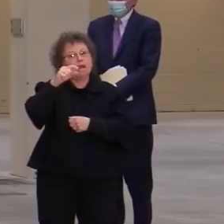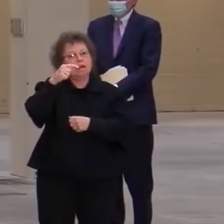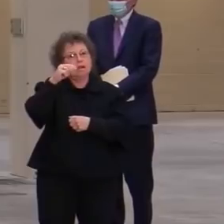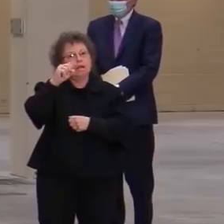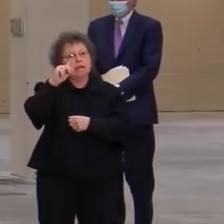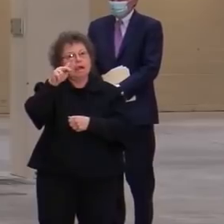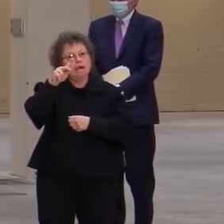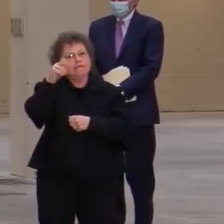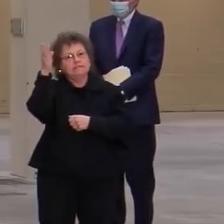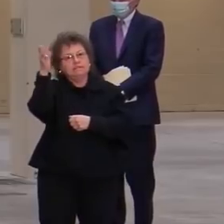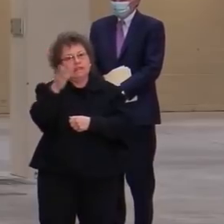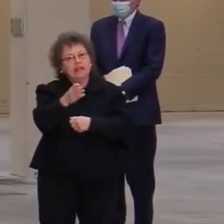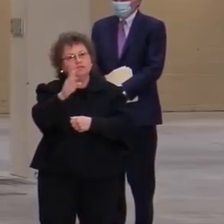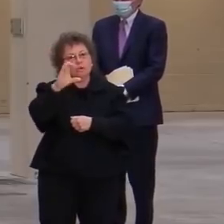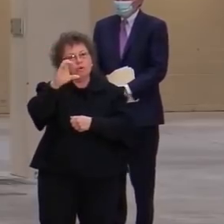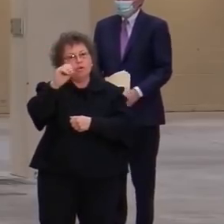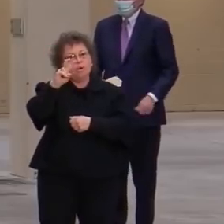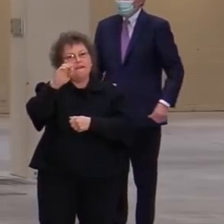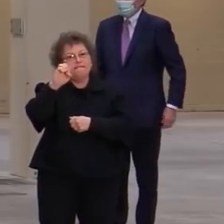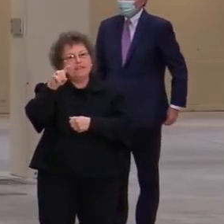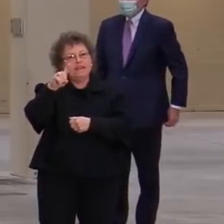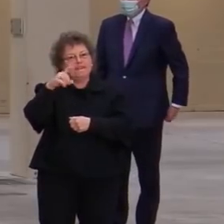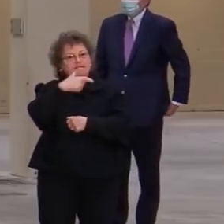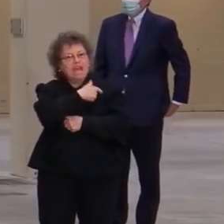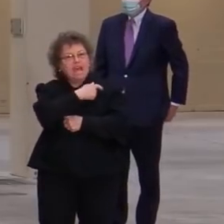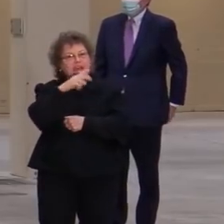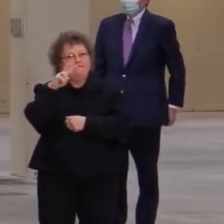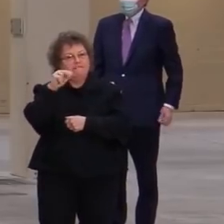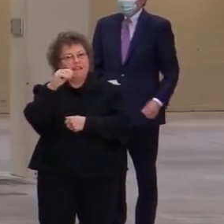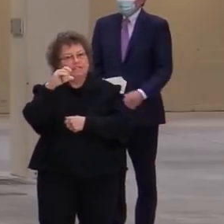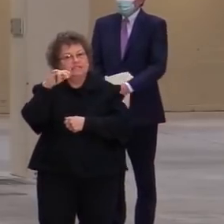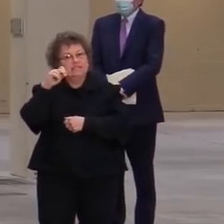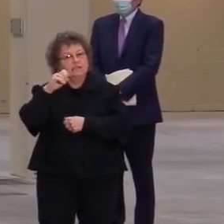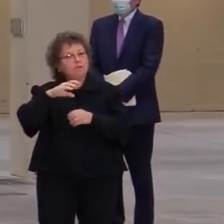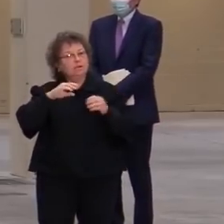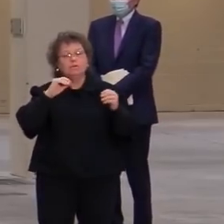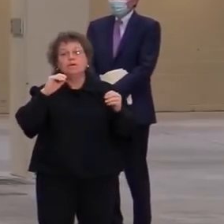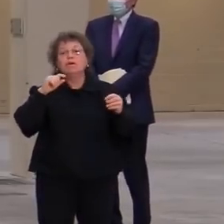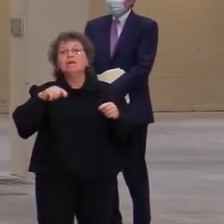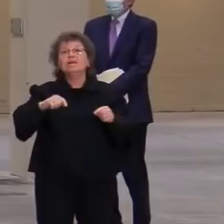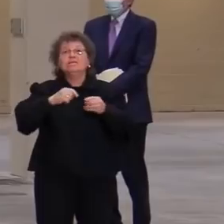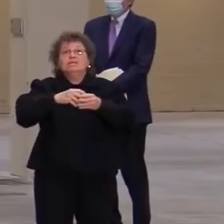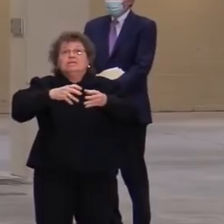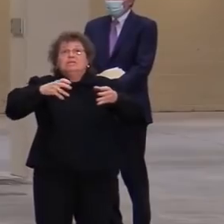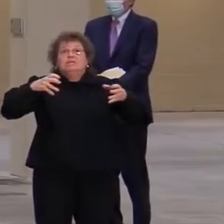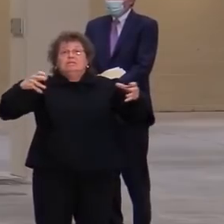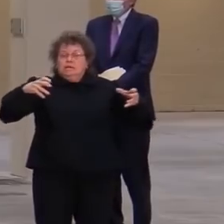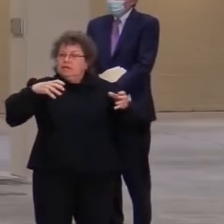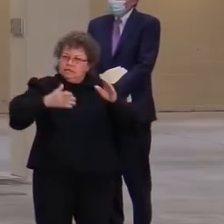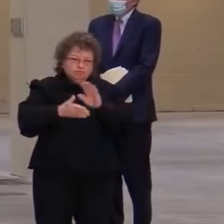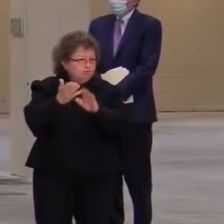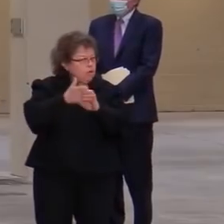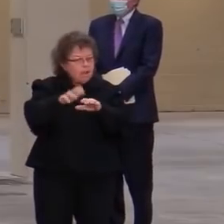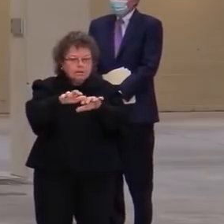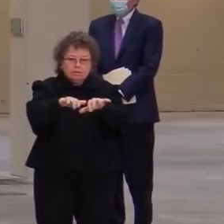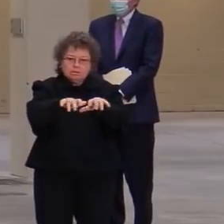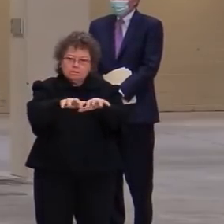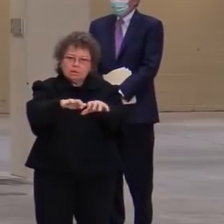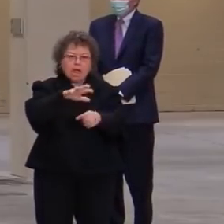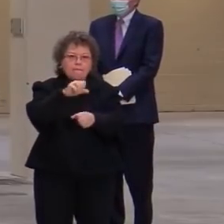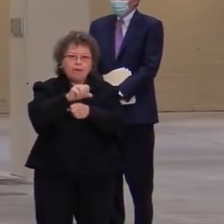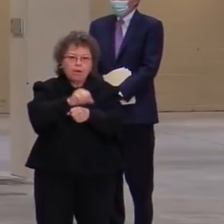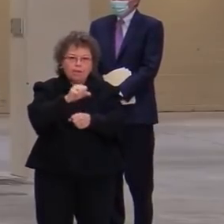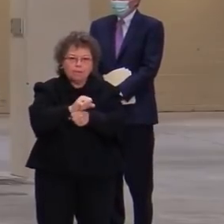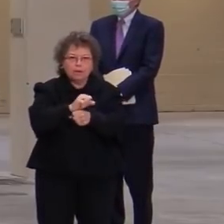vaccine. There will be no disruption to the appointment or booking process during this expansion. We'll also be working to